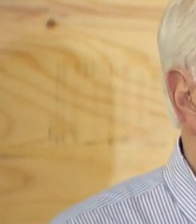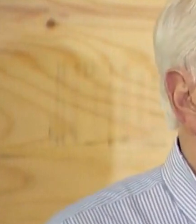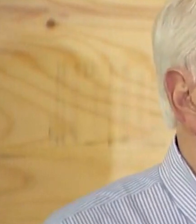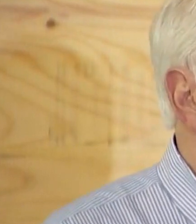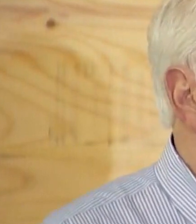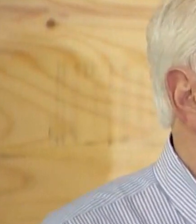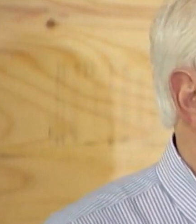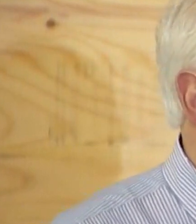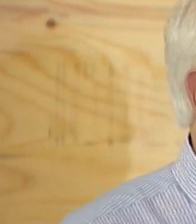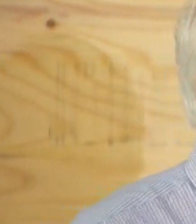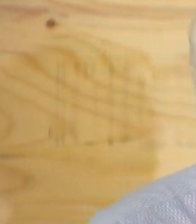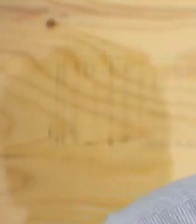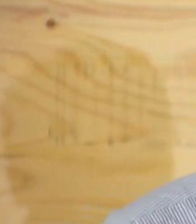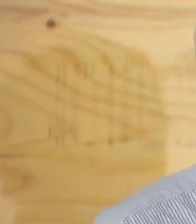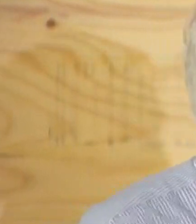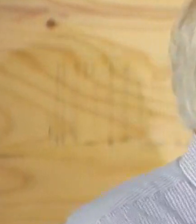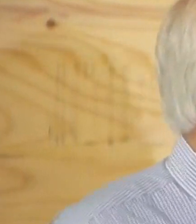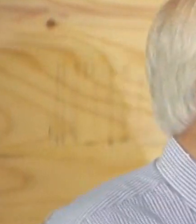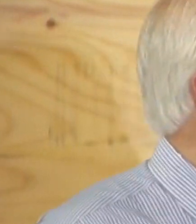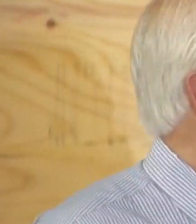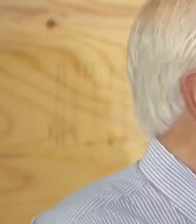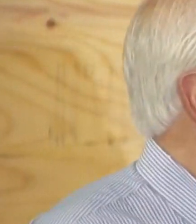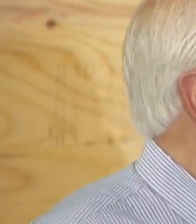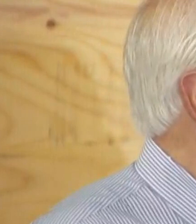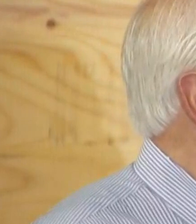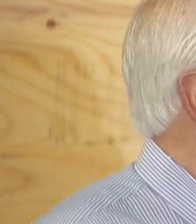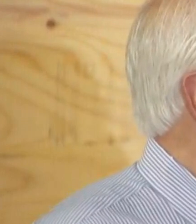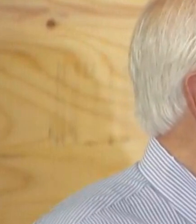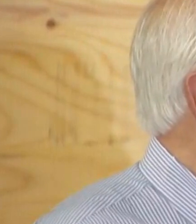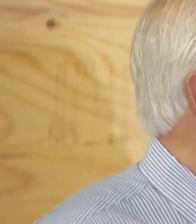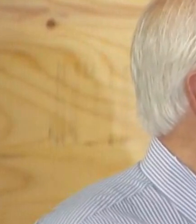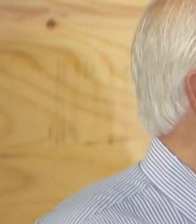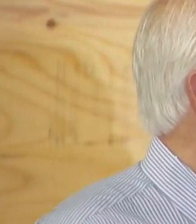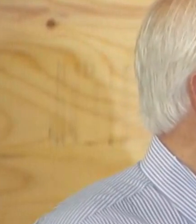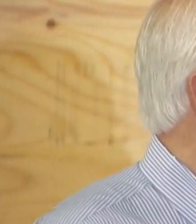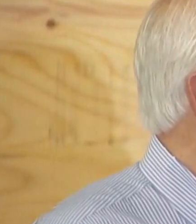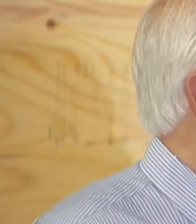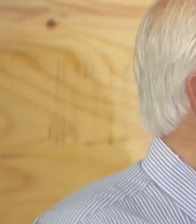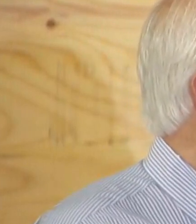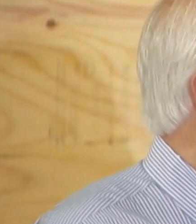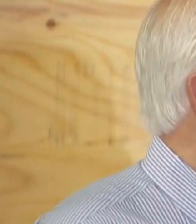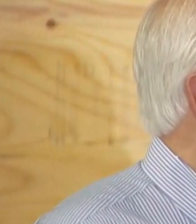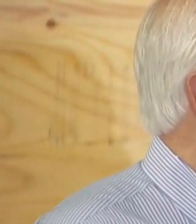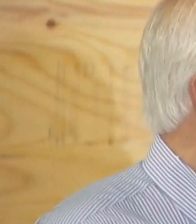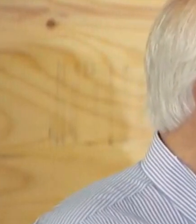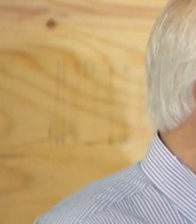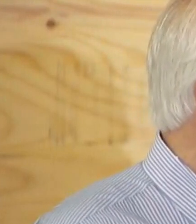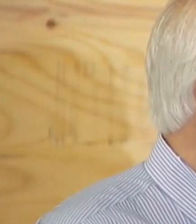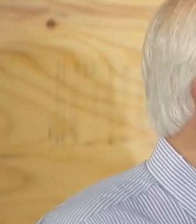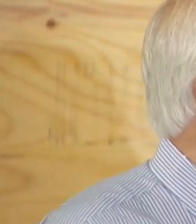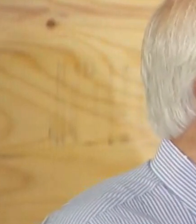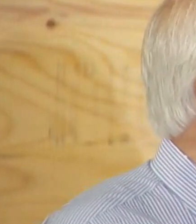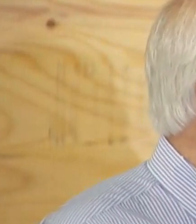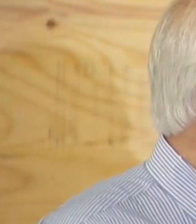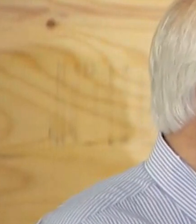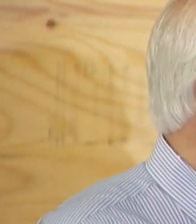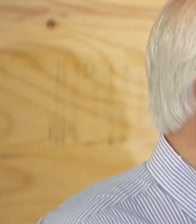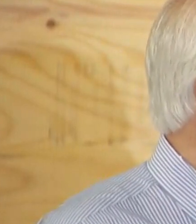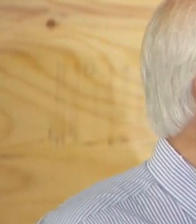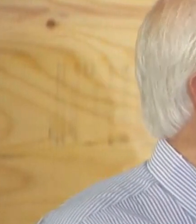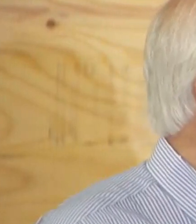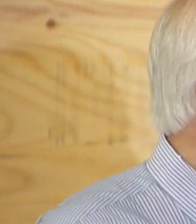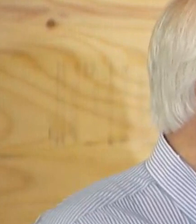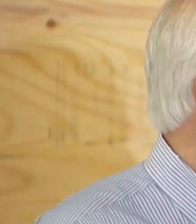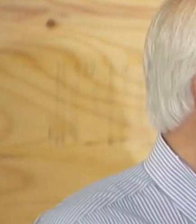10%. And Governor Newsom, I'll be happy to tell you that we have a letter going out today with 30